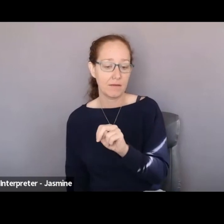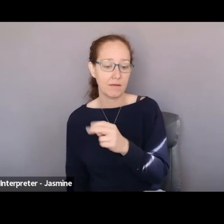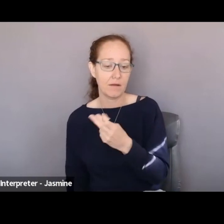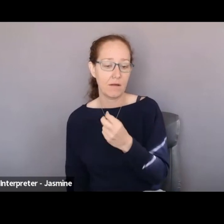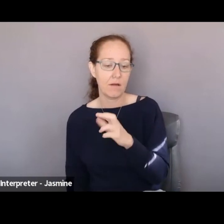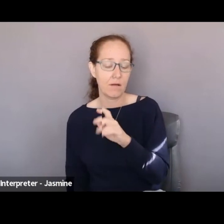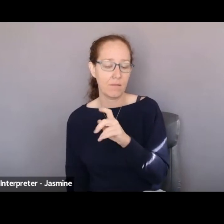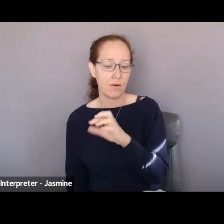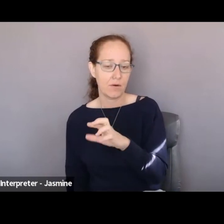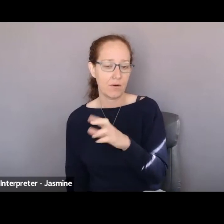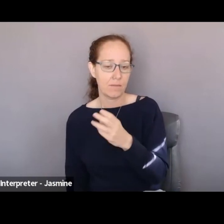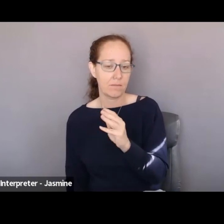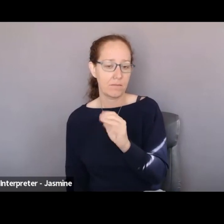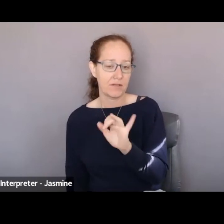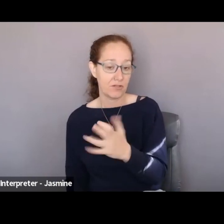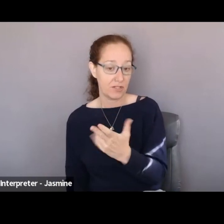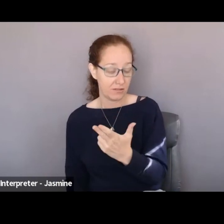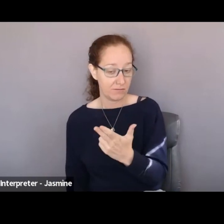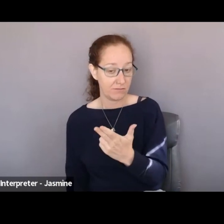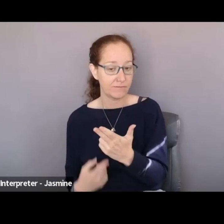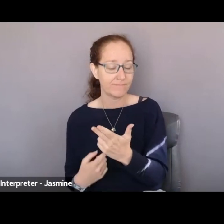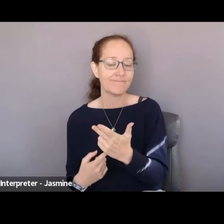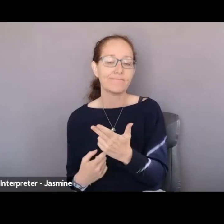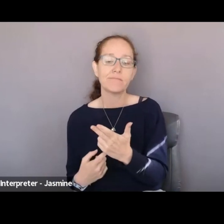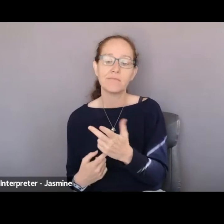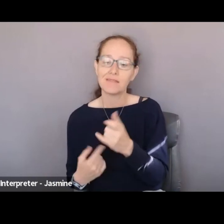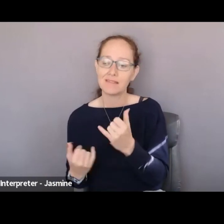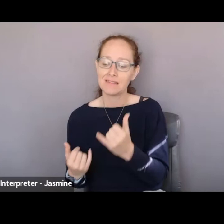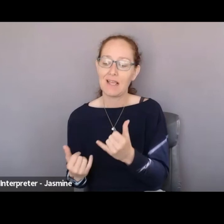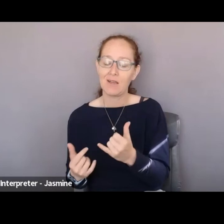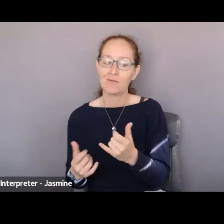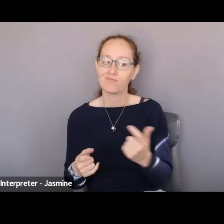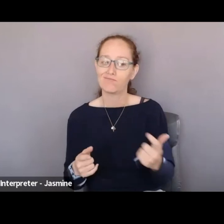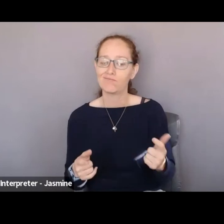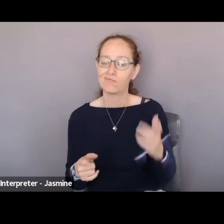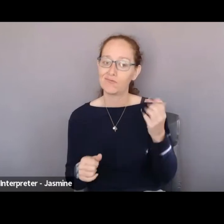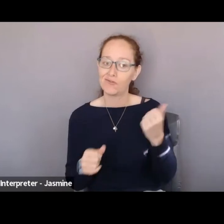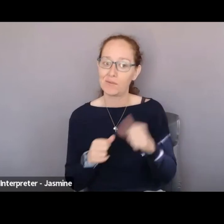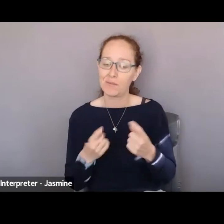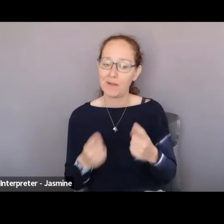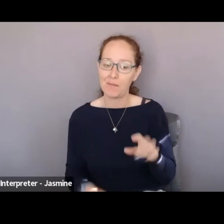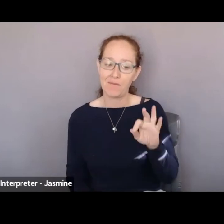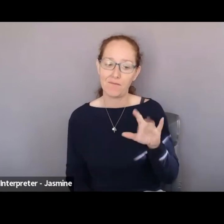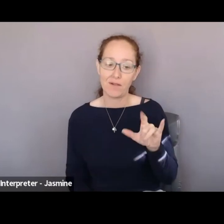Flint, Michigan, because it's currently going through a lead crisis in the water.